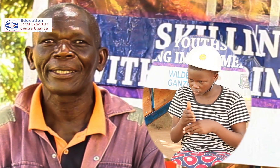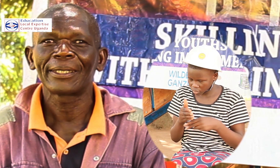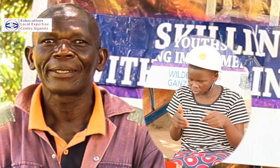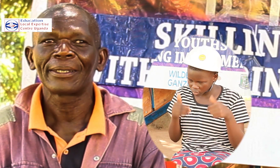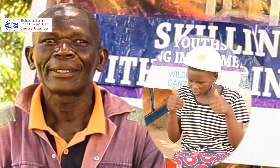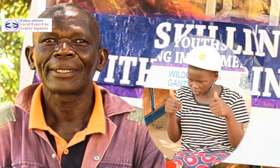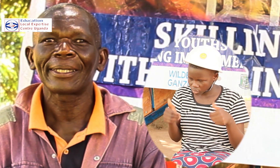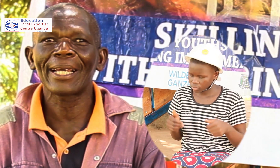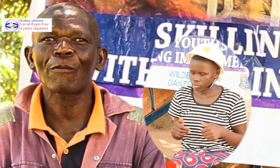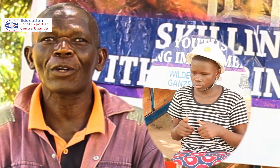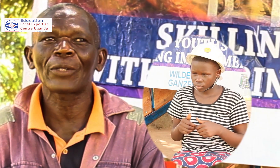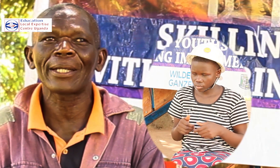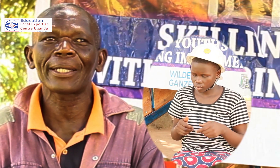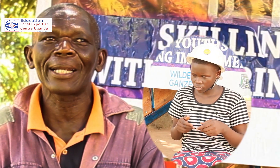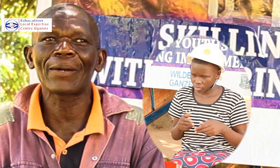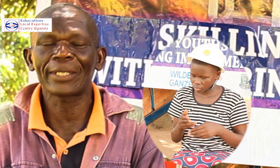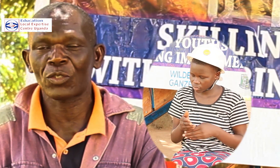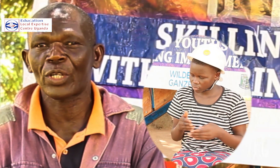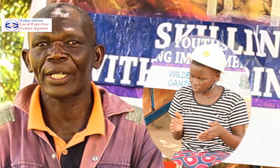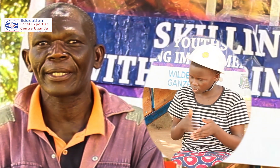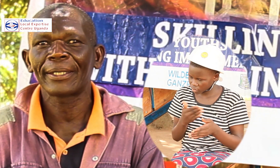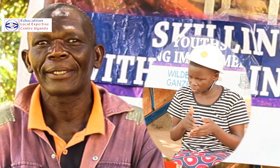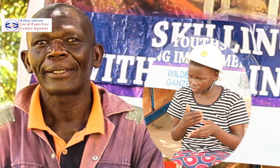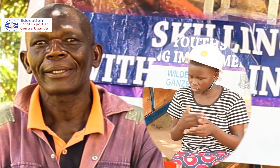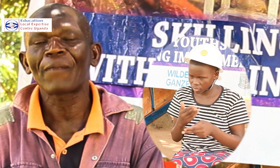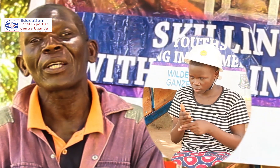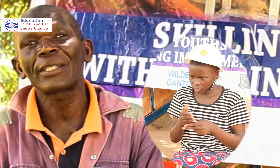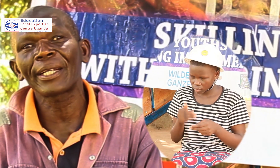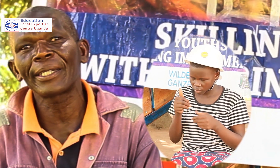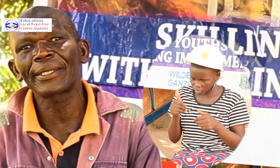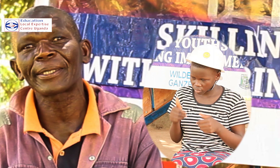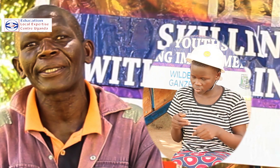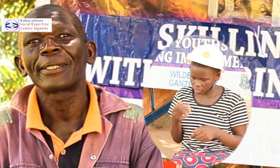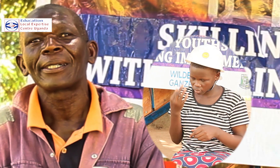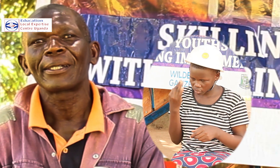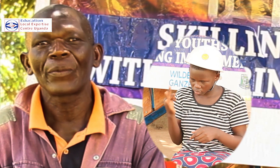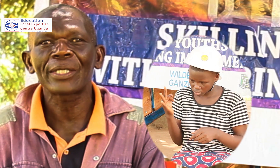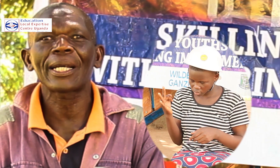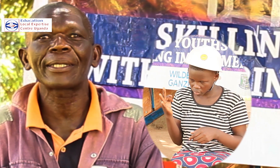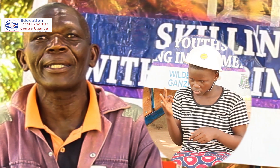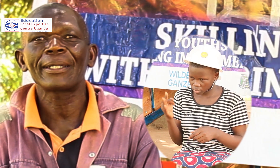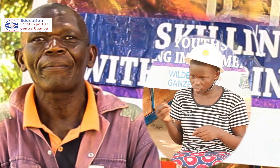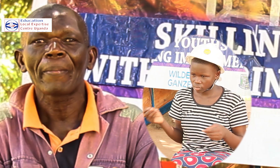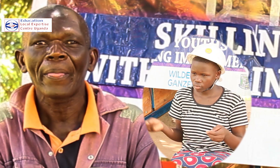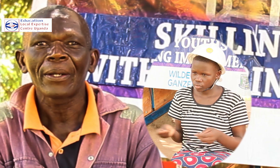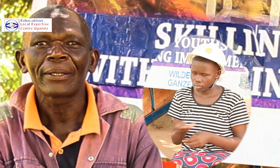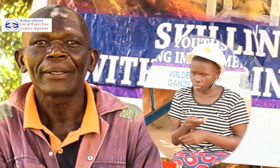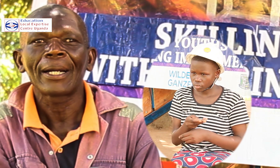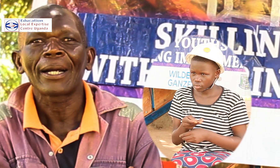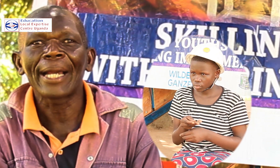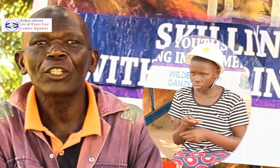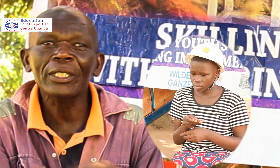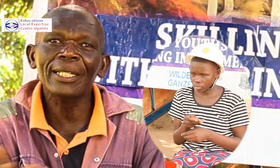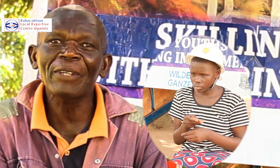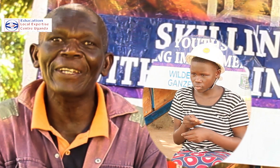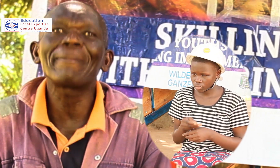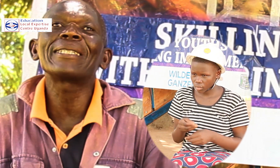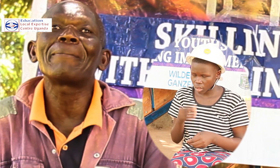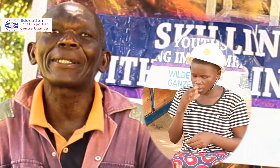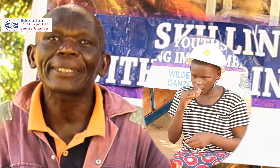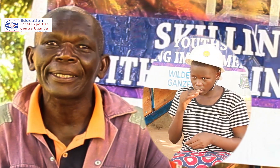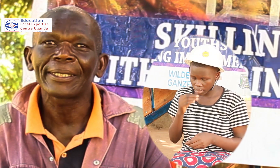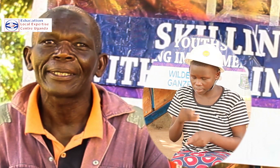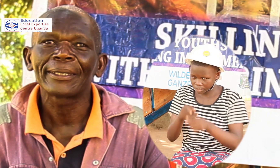fast. Then from there, I say, now it is okay. After 3 days, we started. I taught them